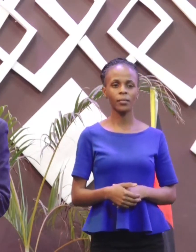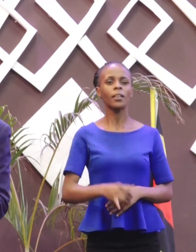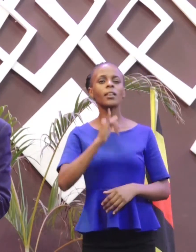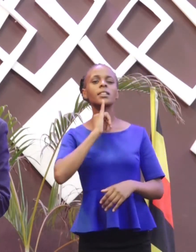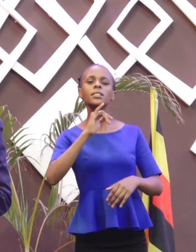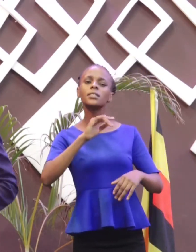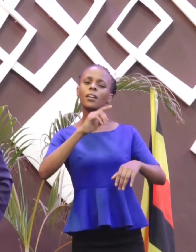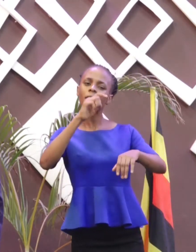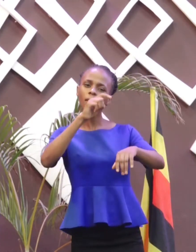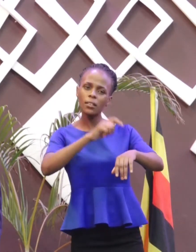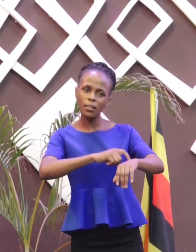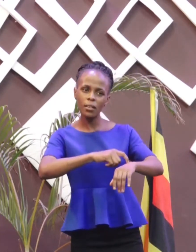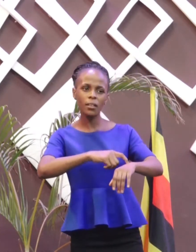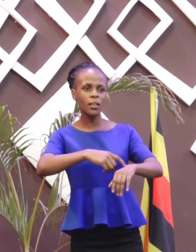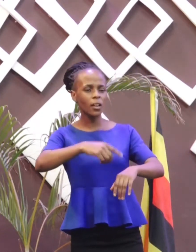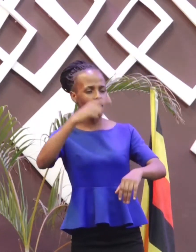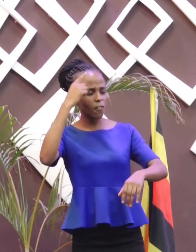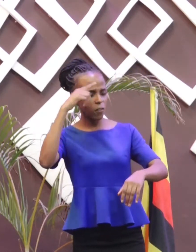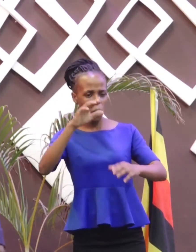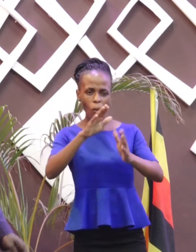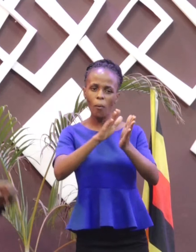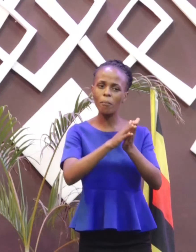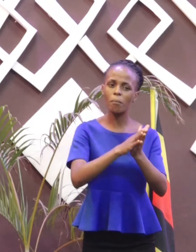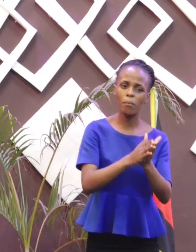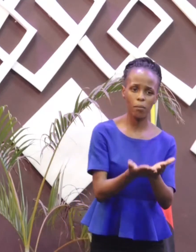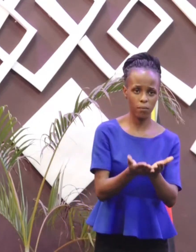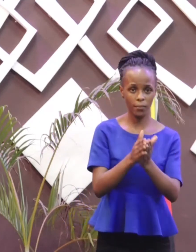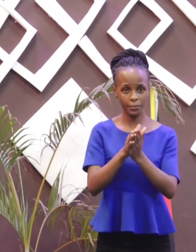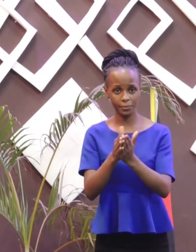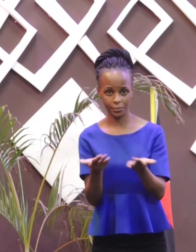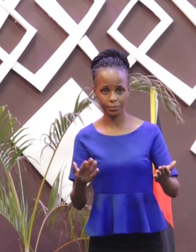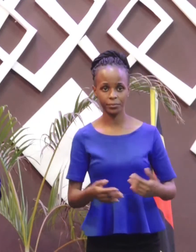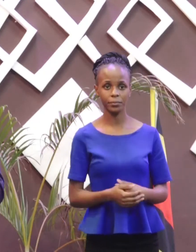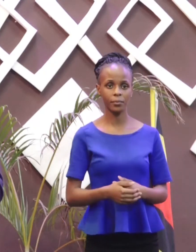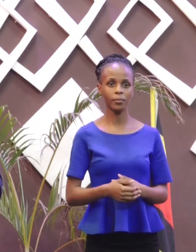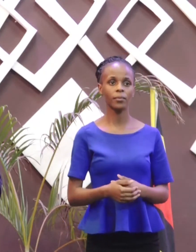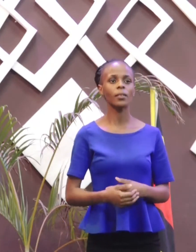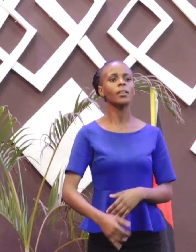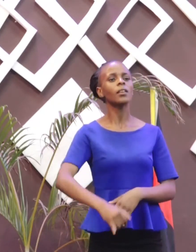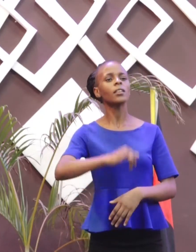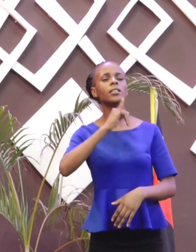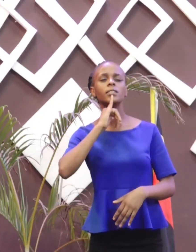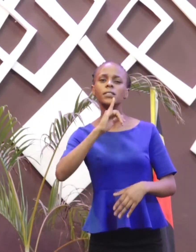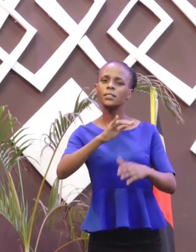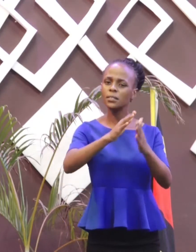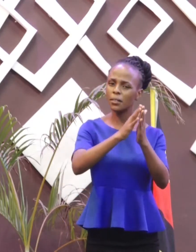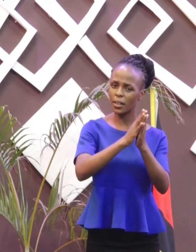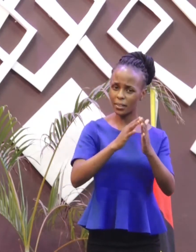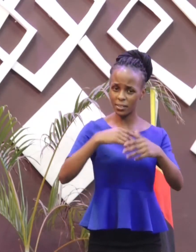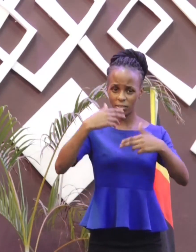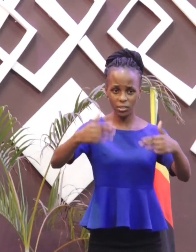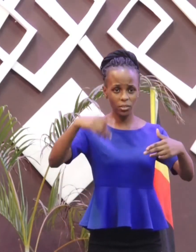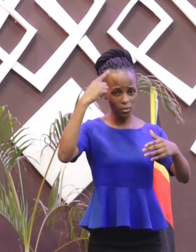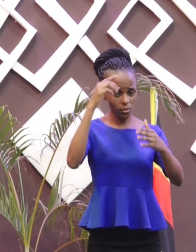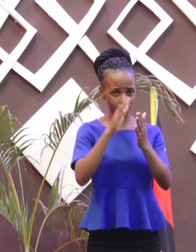a generation of the book. Mulembe gwa kitabo. Is a generation of the book. Mulembe